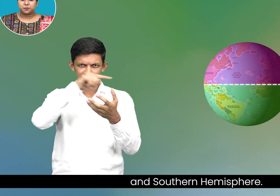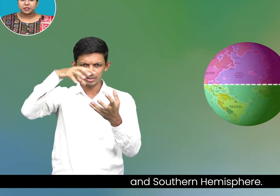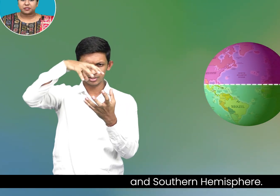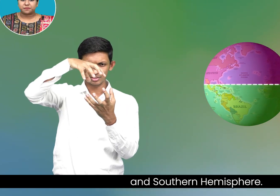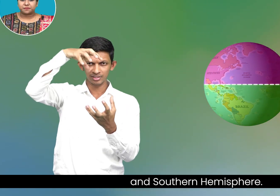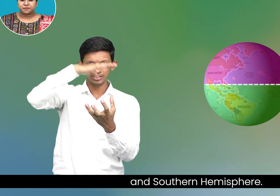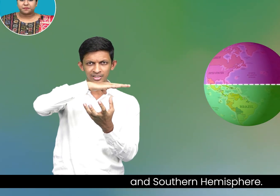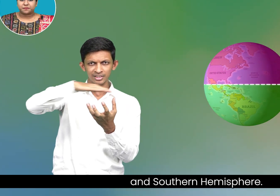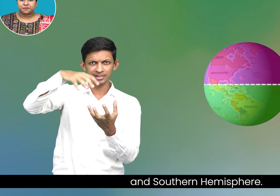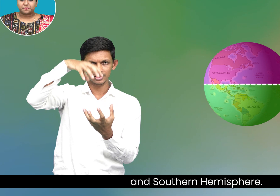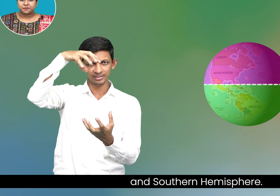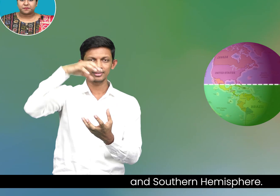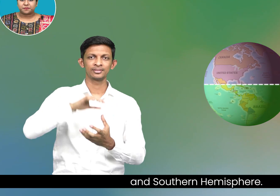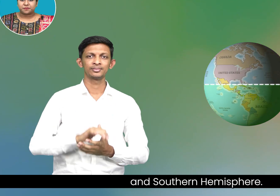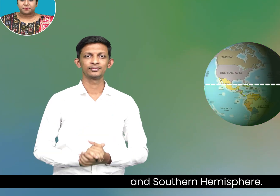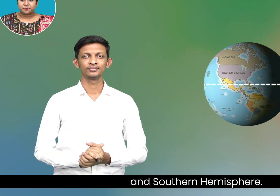hemisphere.